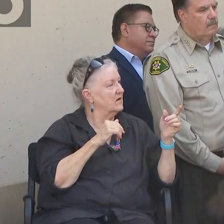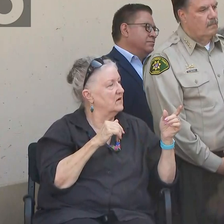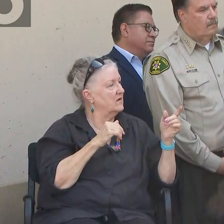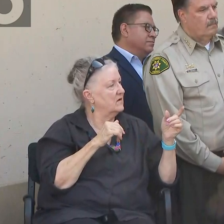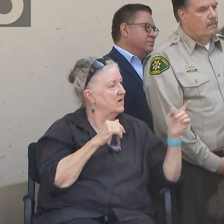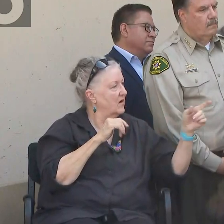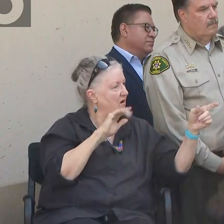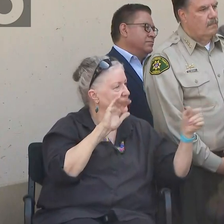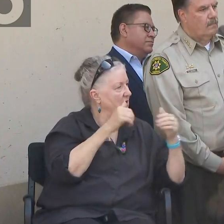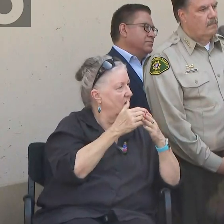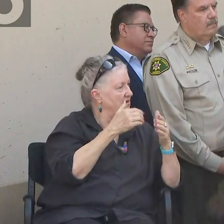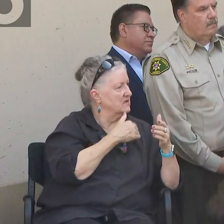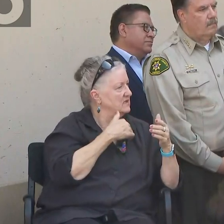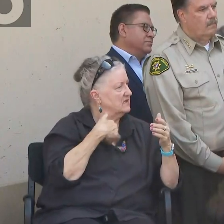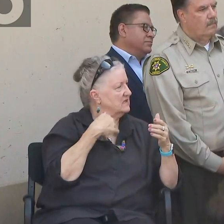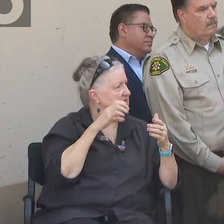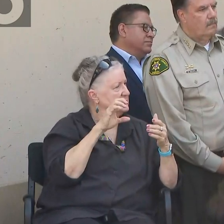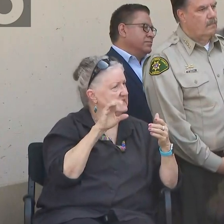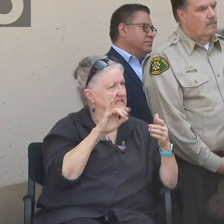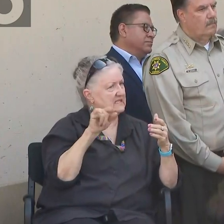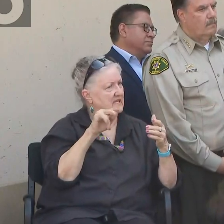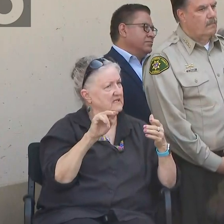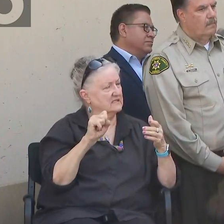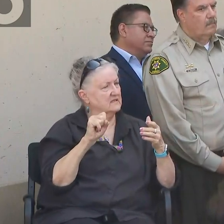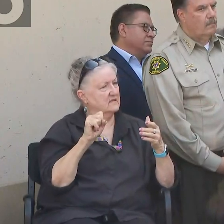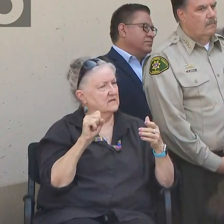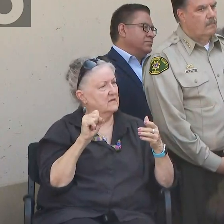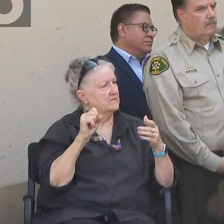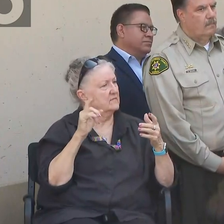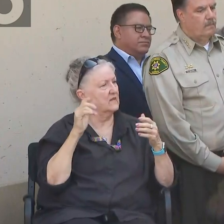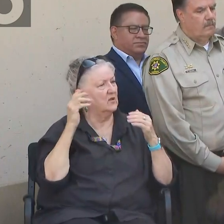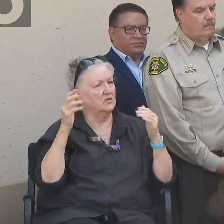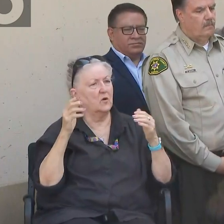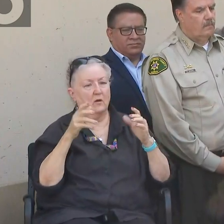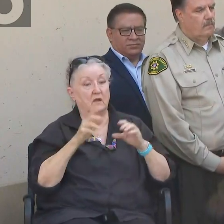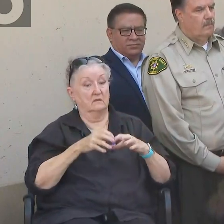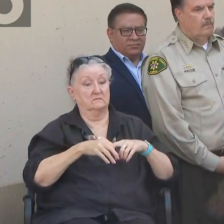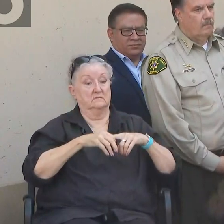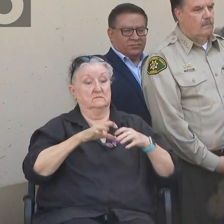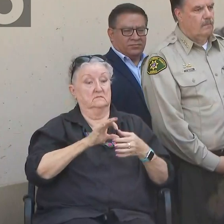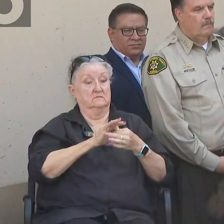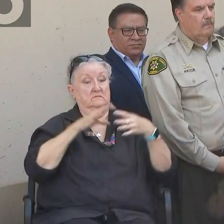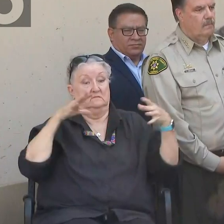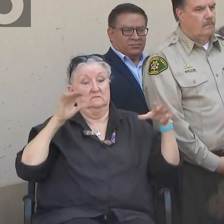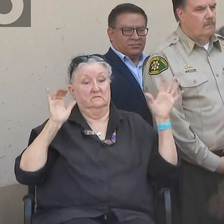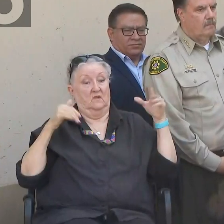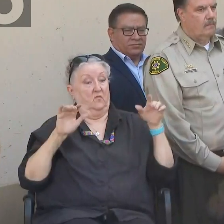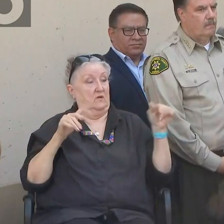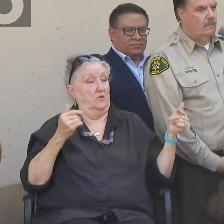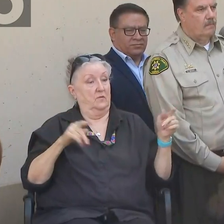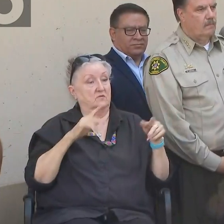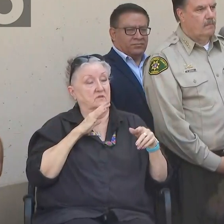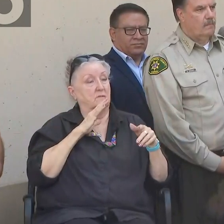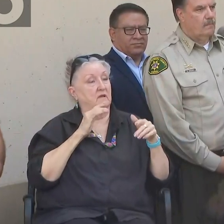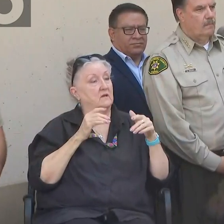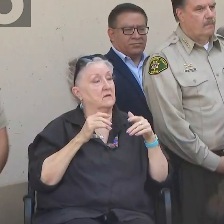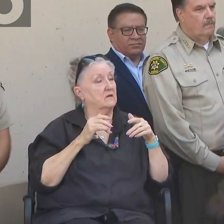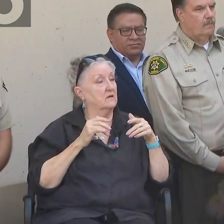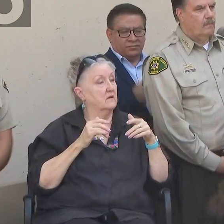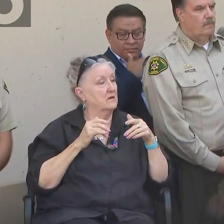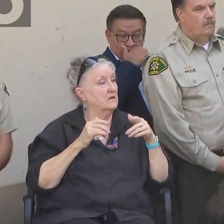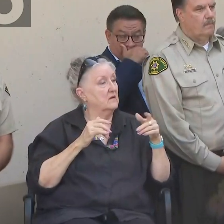I don't have that answer, and I'm going to go ahead and relinquish my opportunity for somebody else to speak on behalf of this